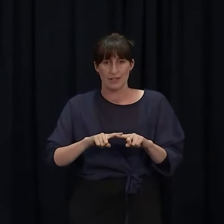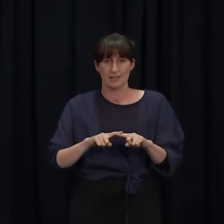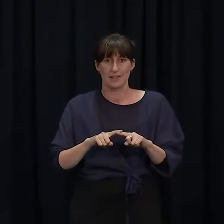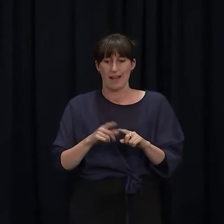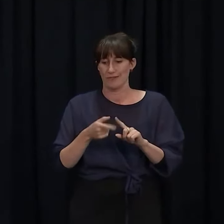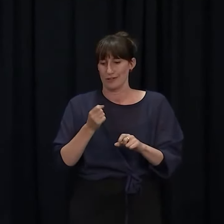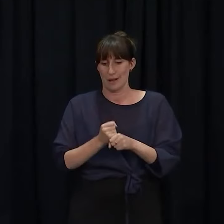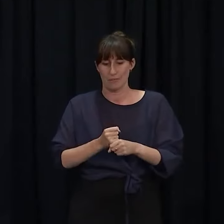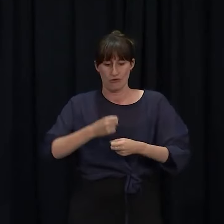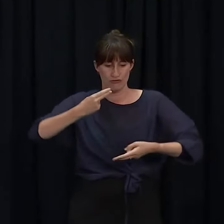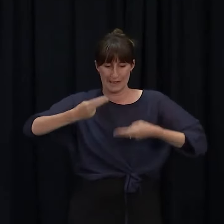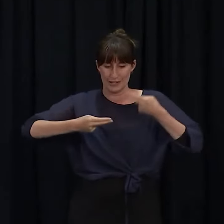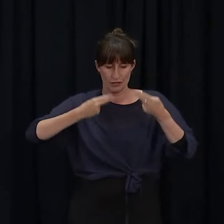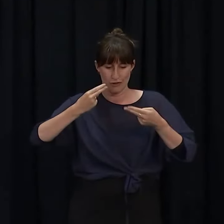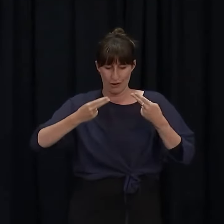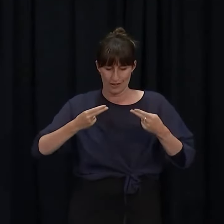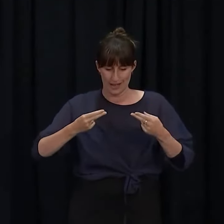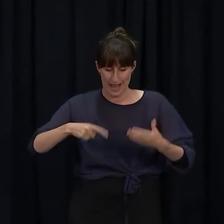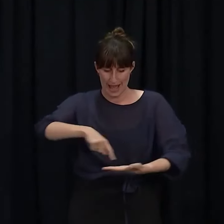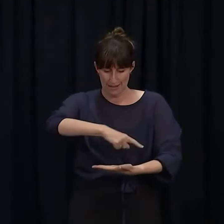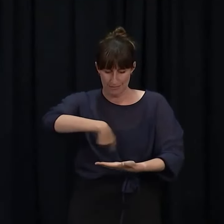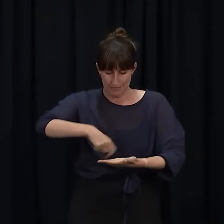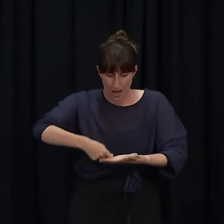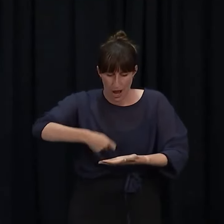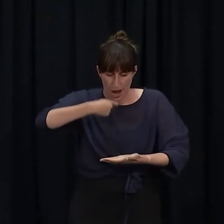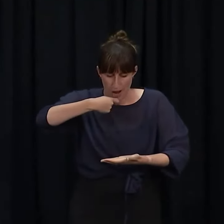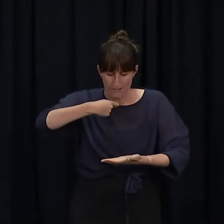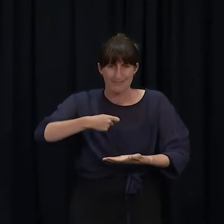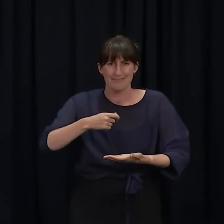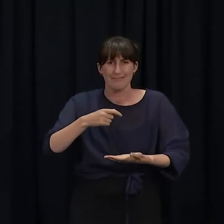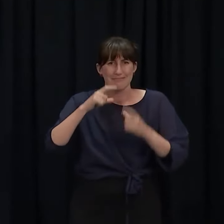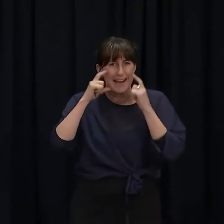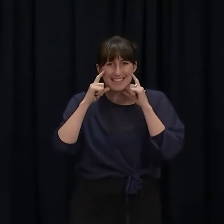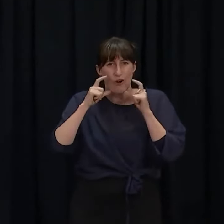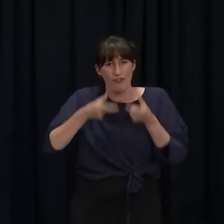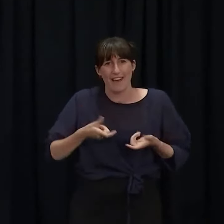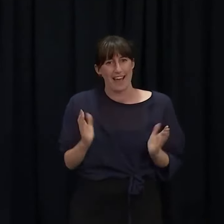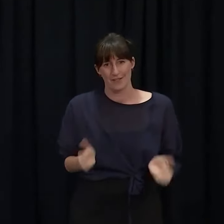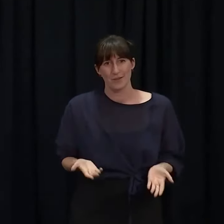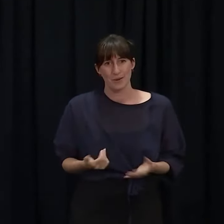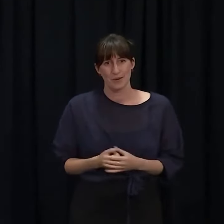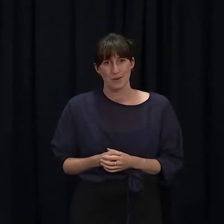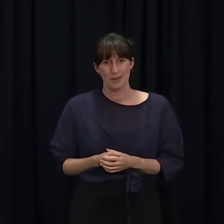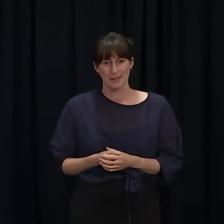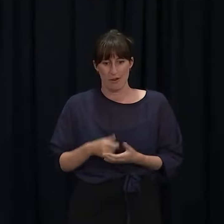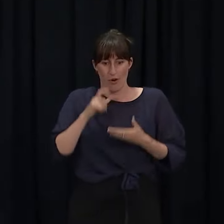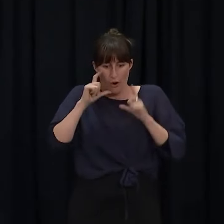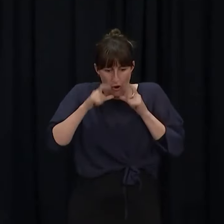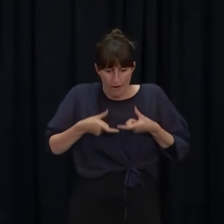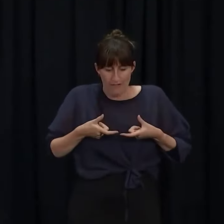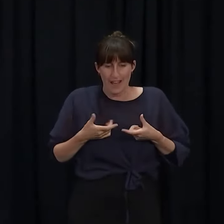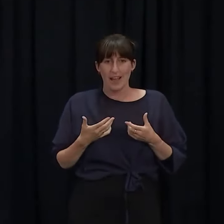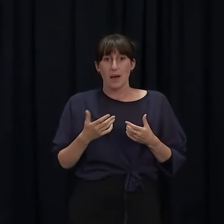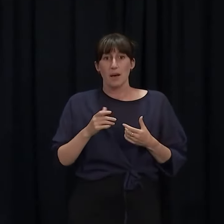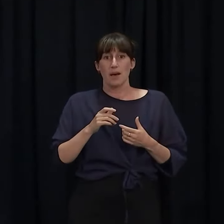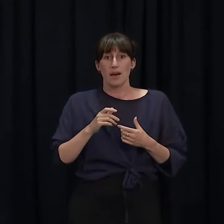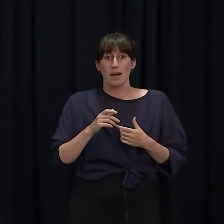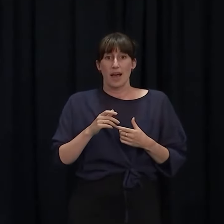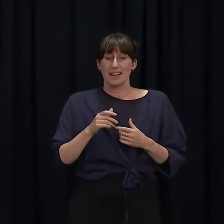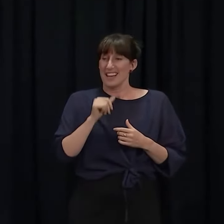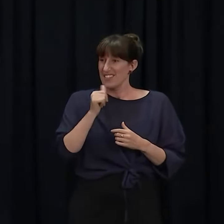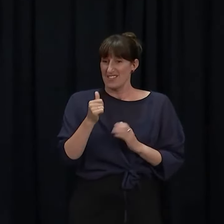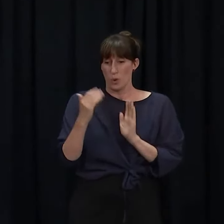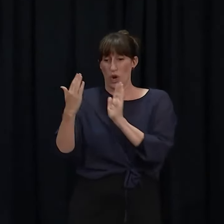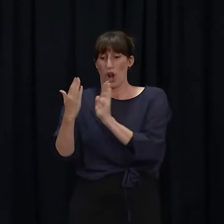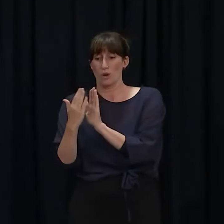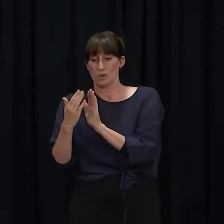in a restaurant to wear a mask while they're dining, but as much as possible in environments where you're not distancing, just good practice is to wear a